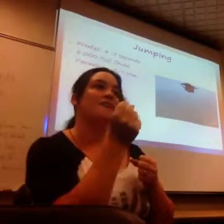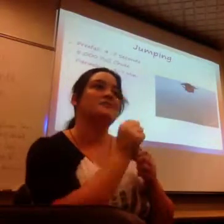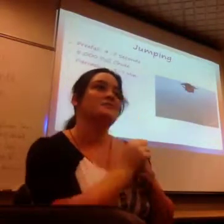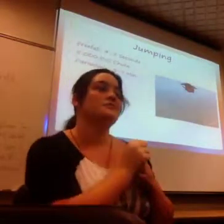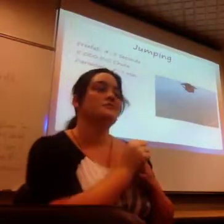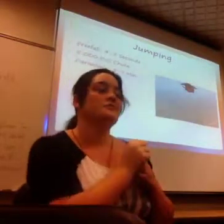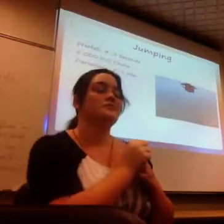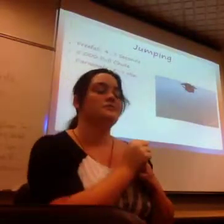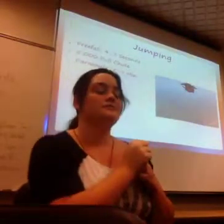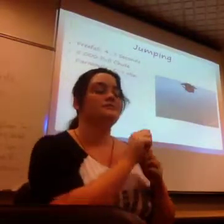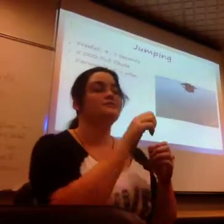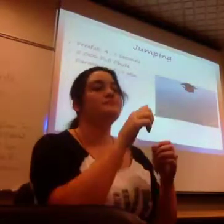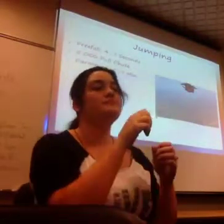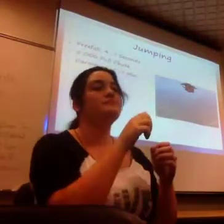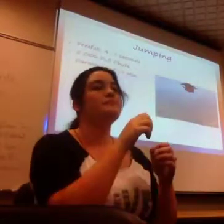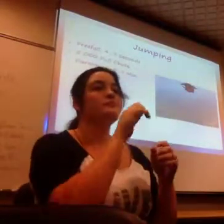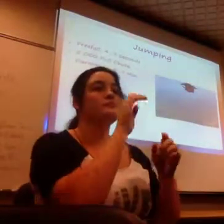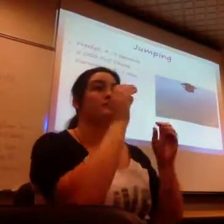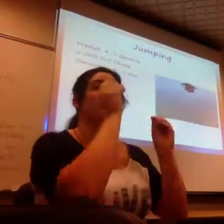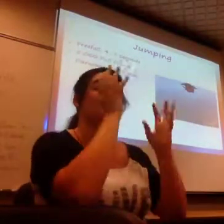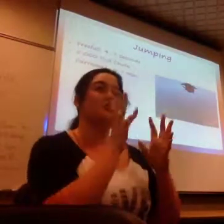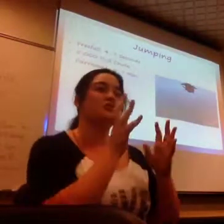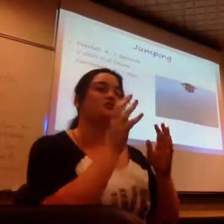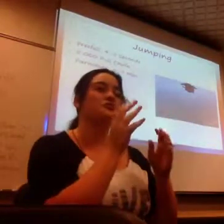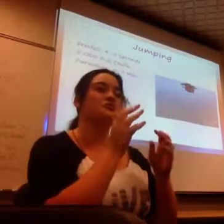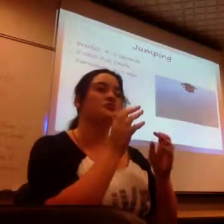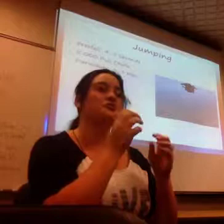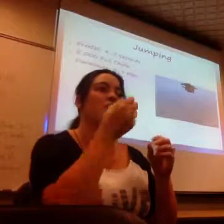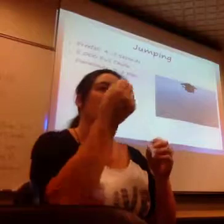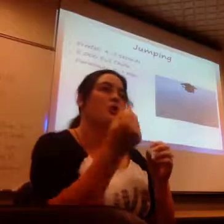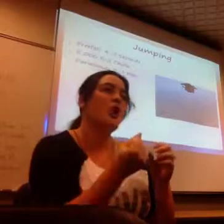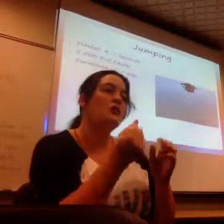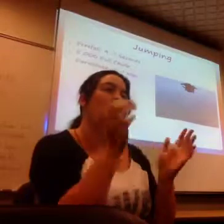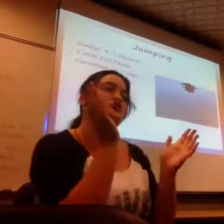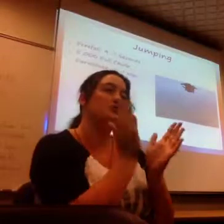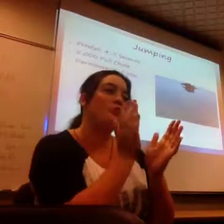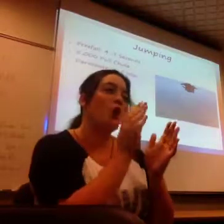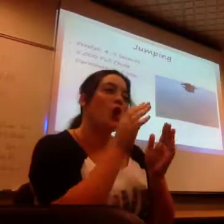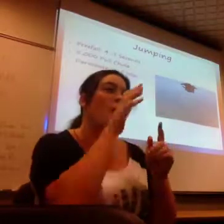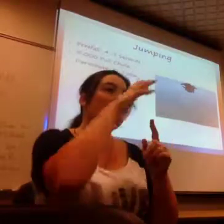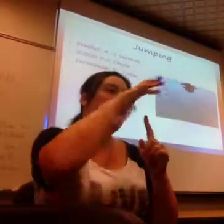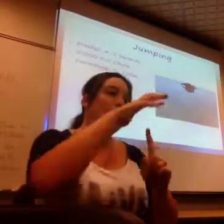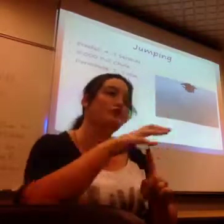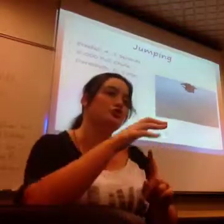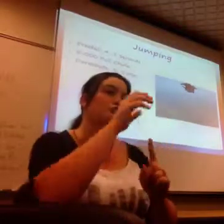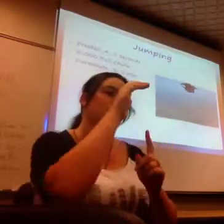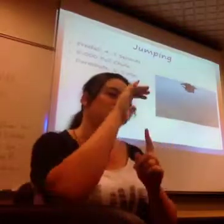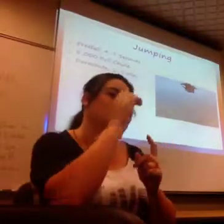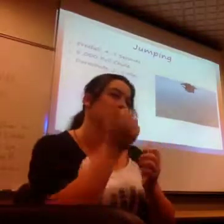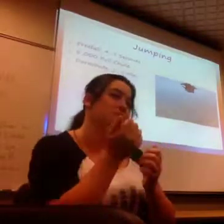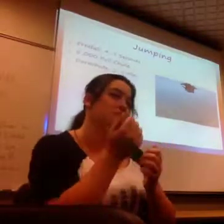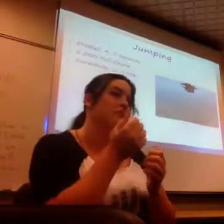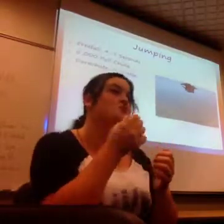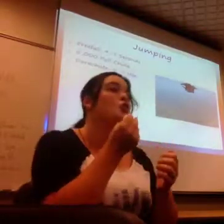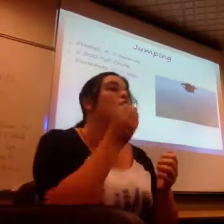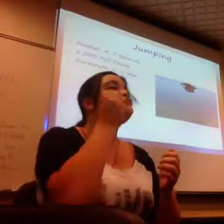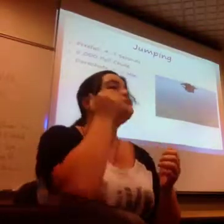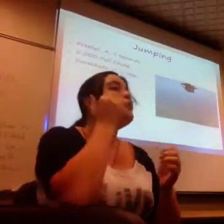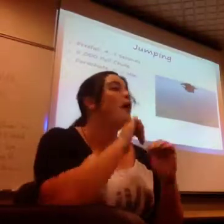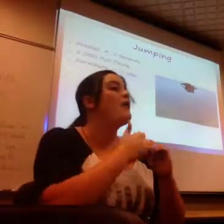a mini parachute. It's not a full one, but he does that so you can know what it will feel like when you're by yourself. So that's why